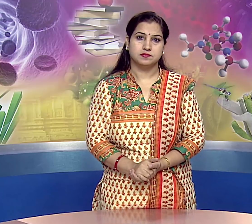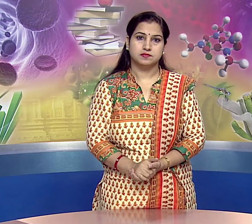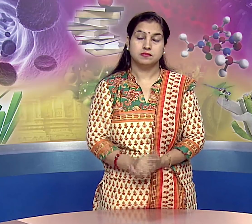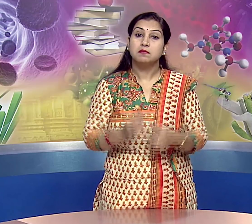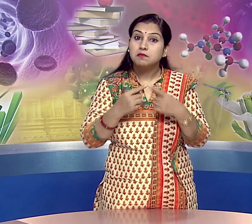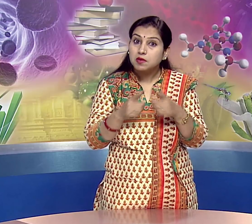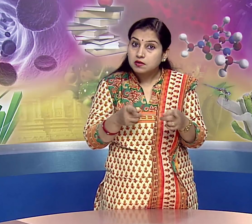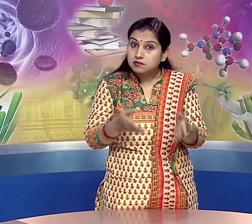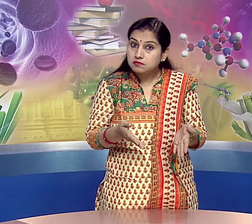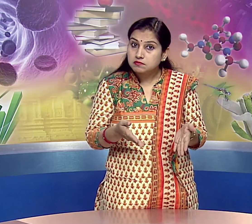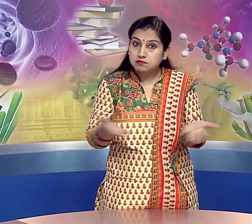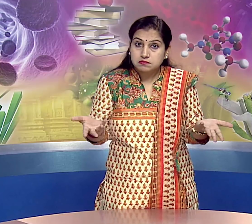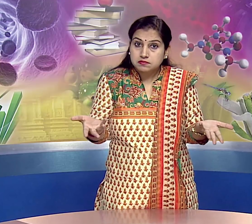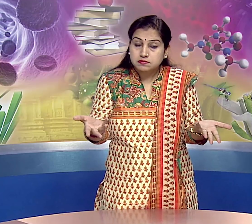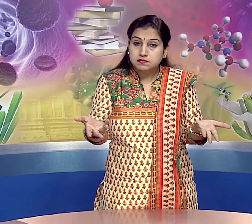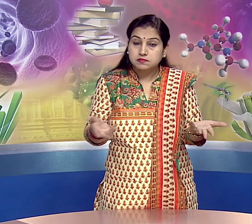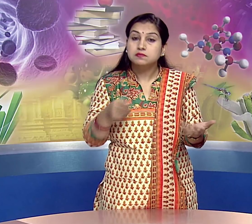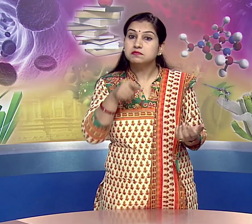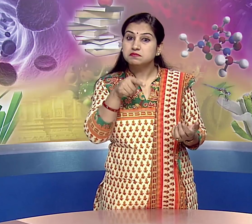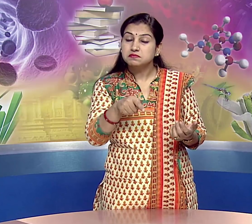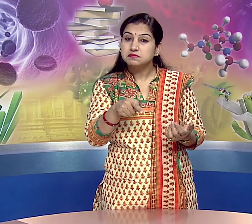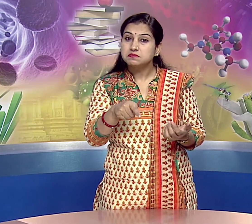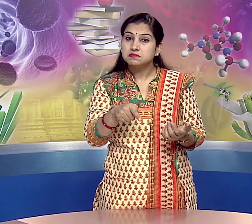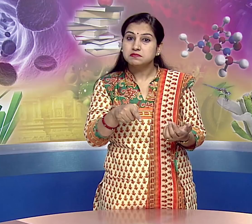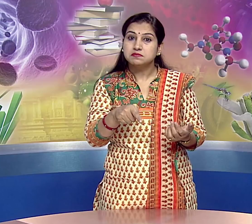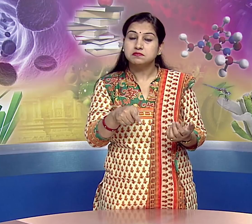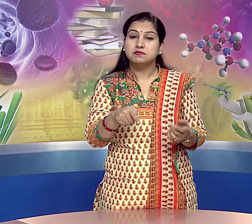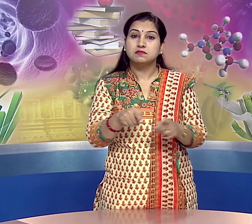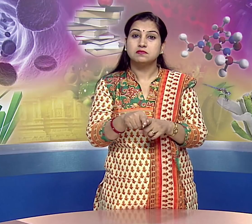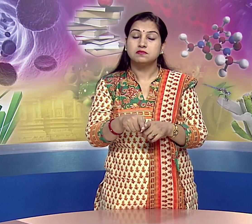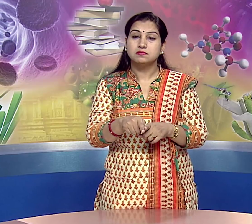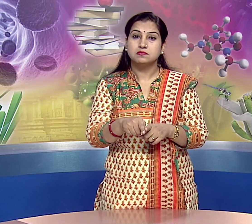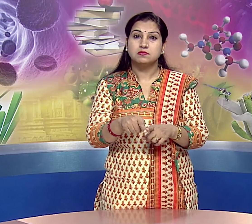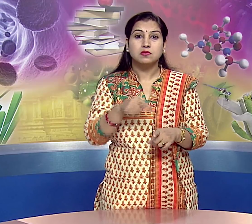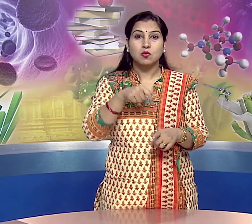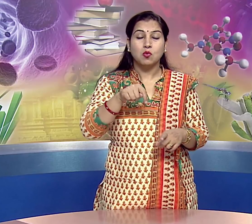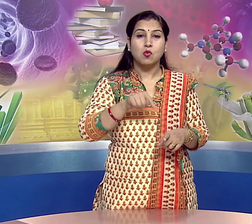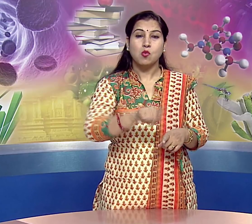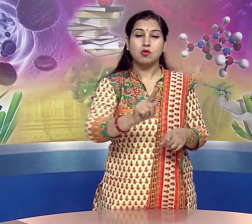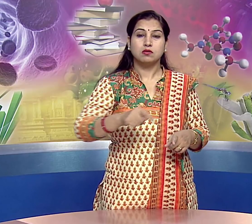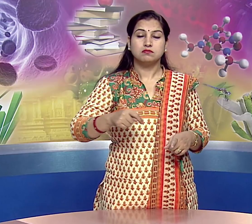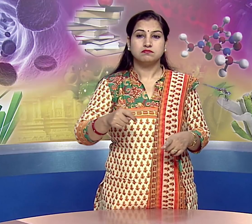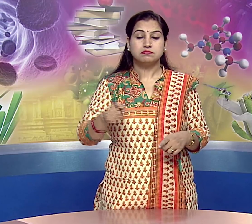But it is the baser instinct of man